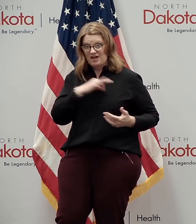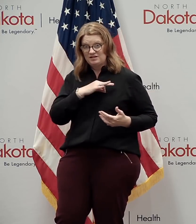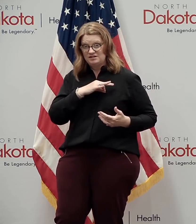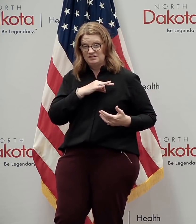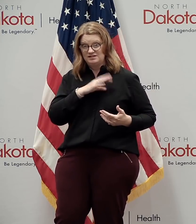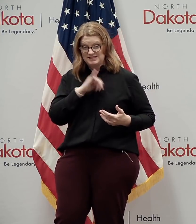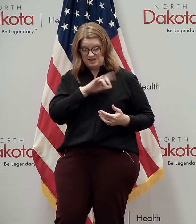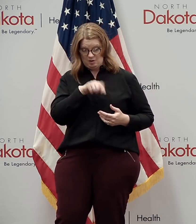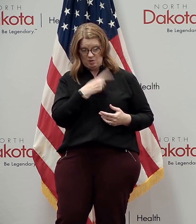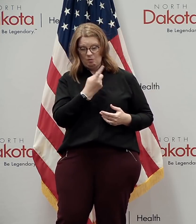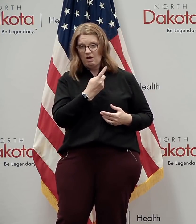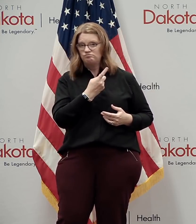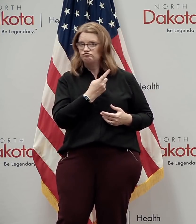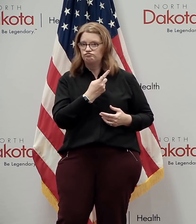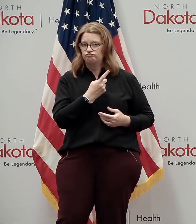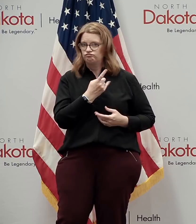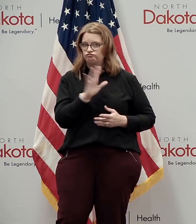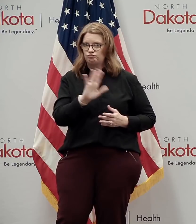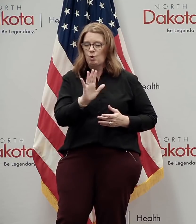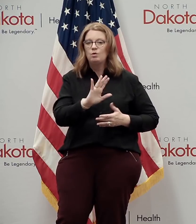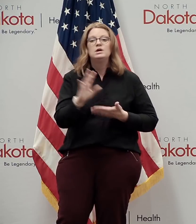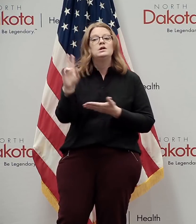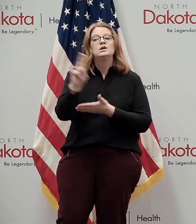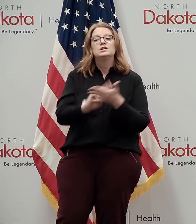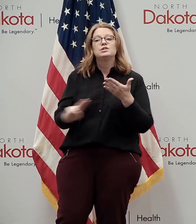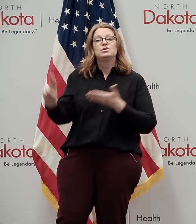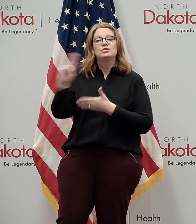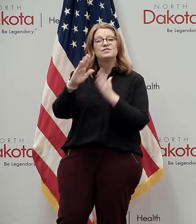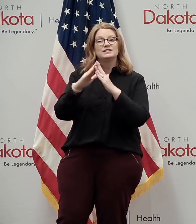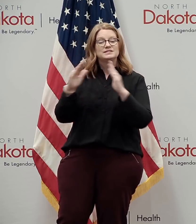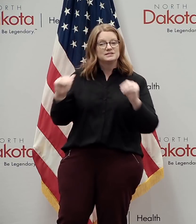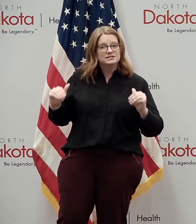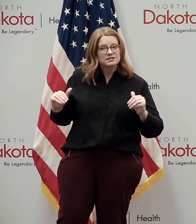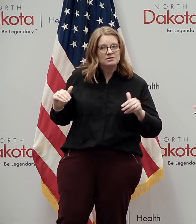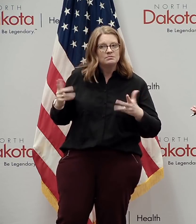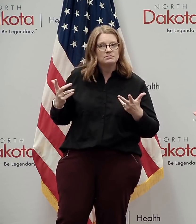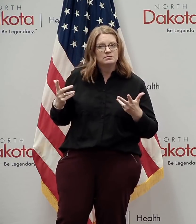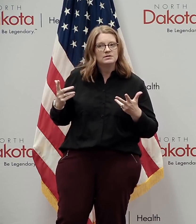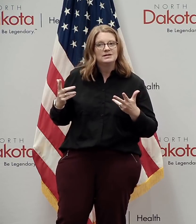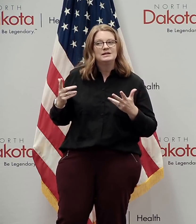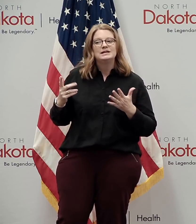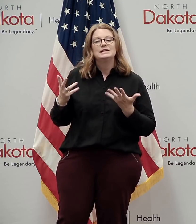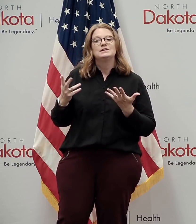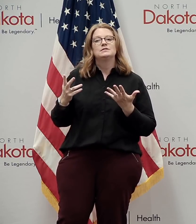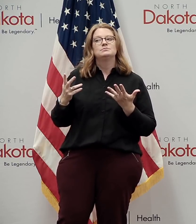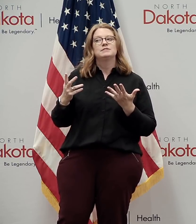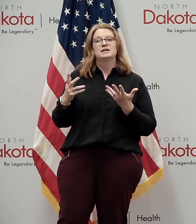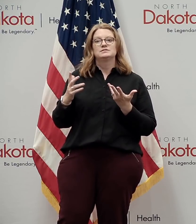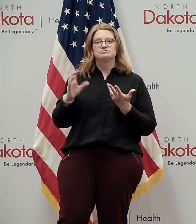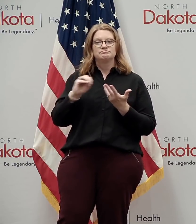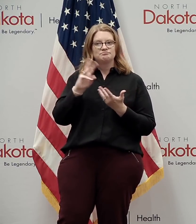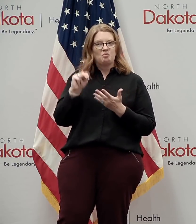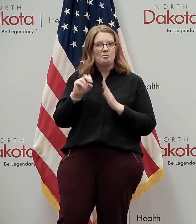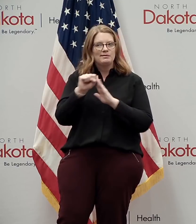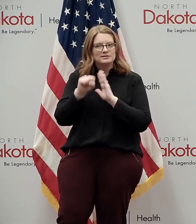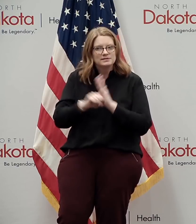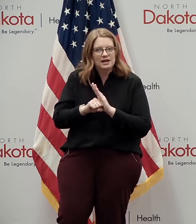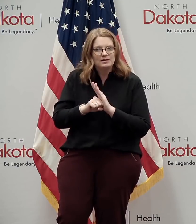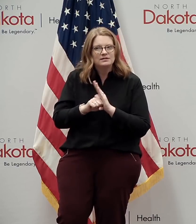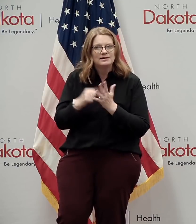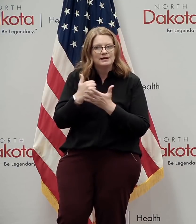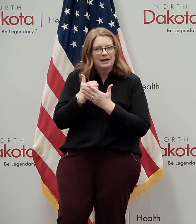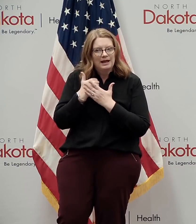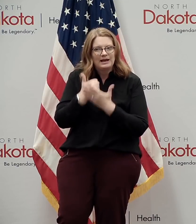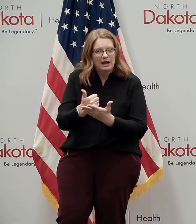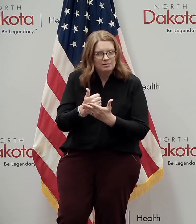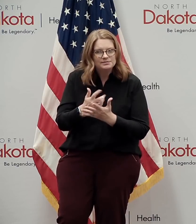priority. The university system, and this is being confirmed across the country, is a state asset that helps to create the next generation